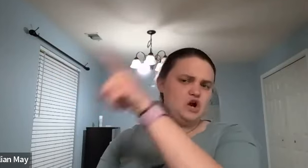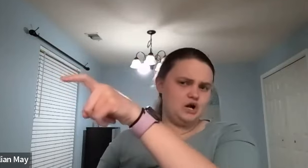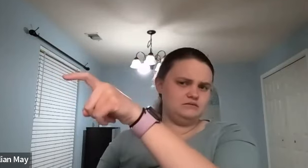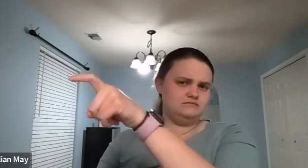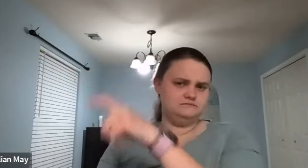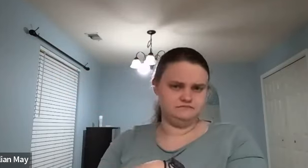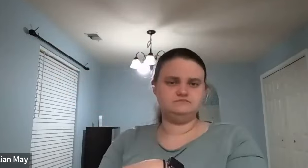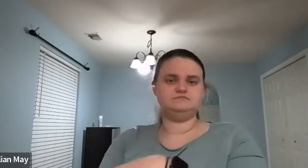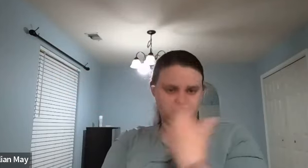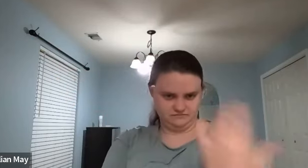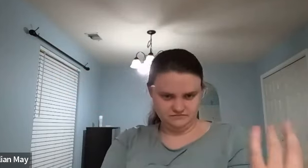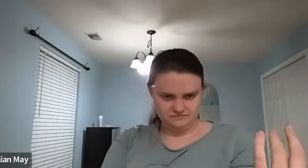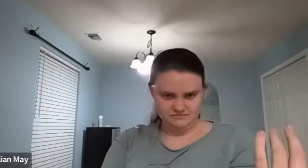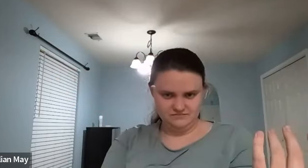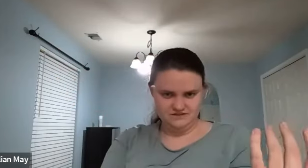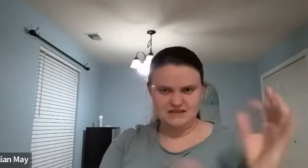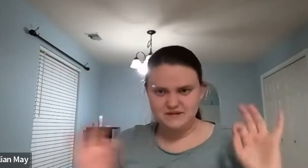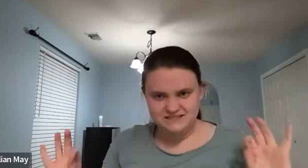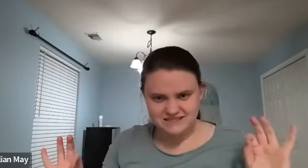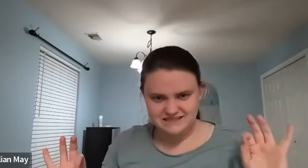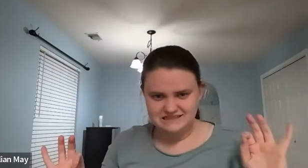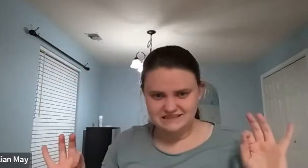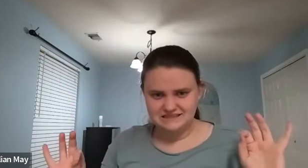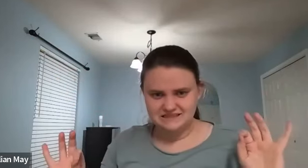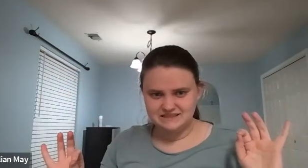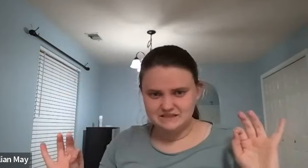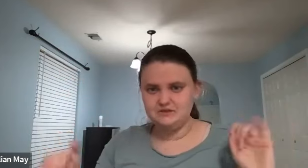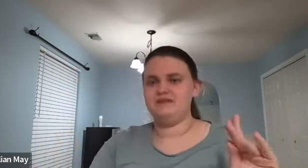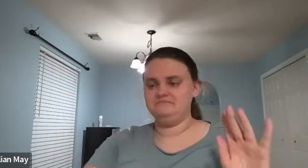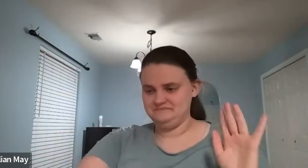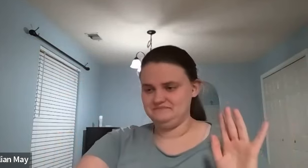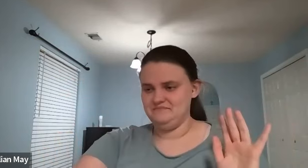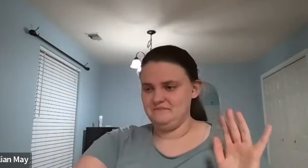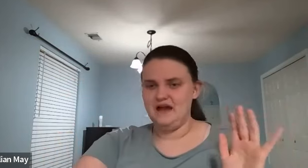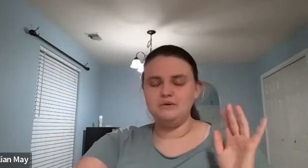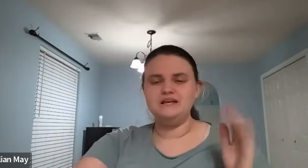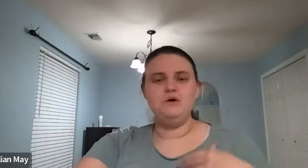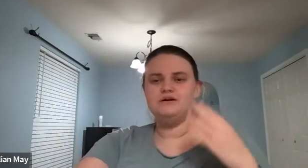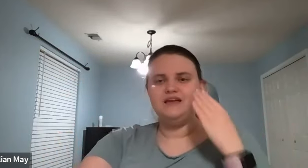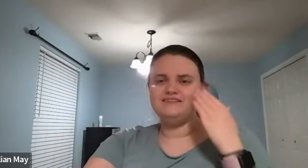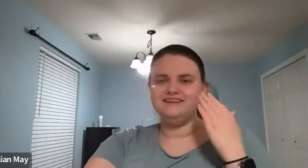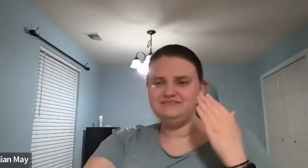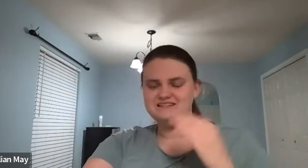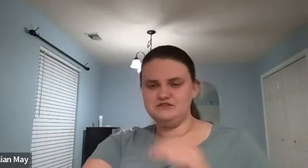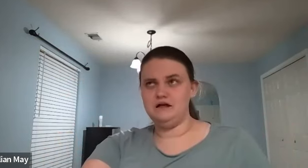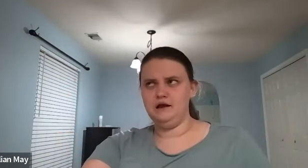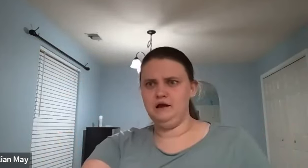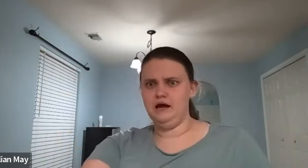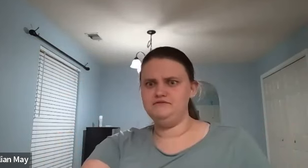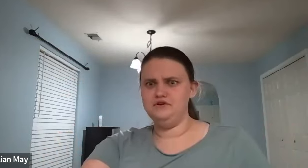Does that make sense? Okay. I don't want to keep going, oh yeah, they get this. And they're like, I have